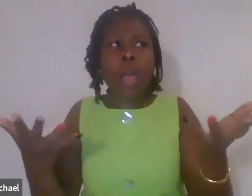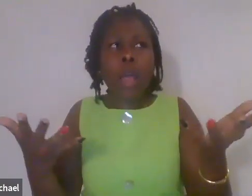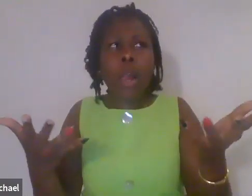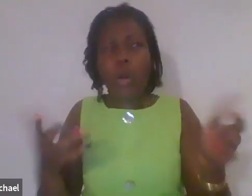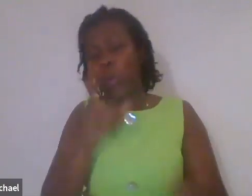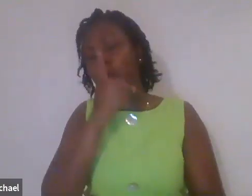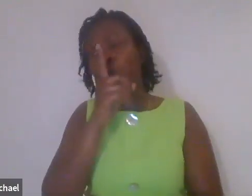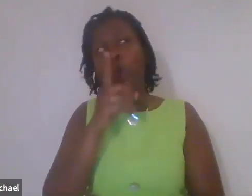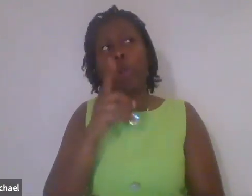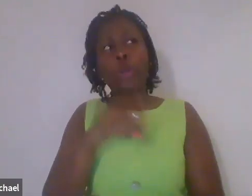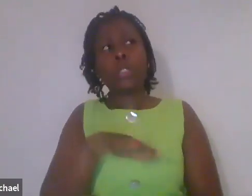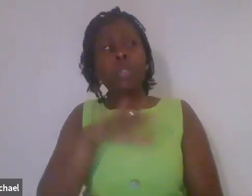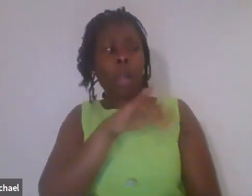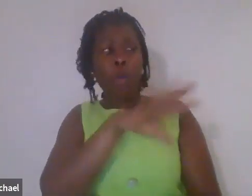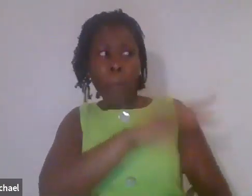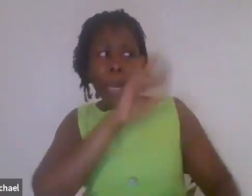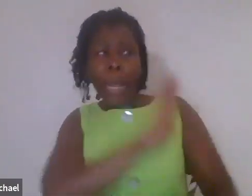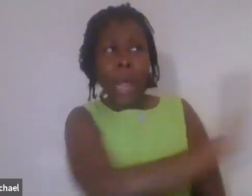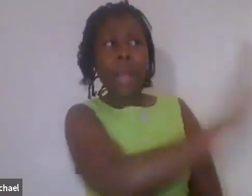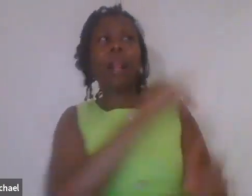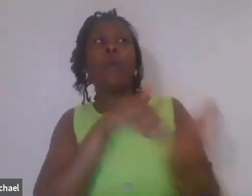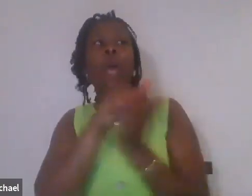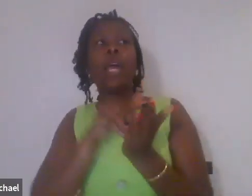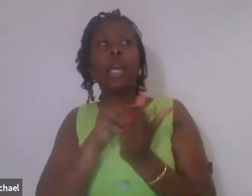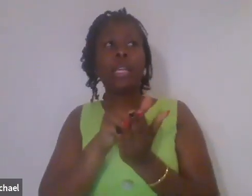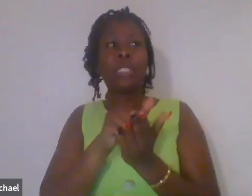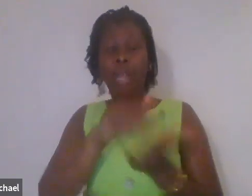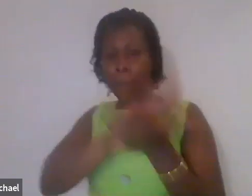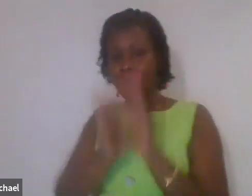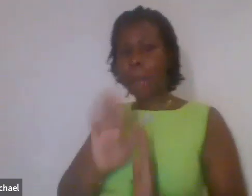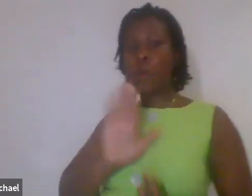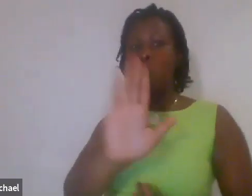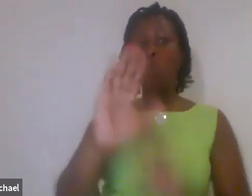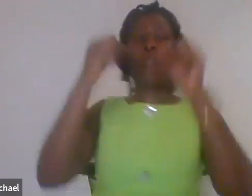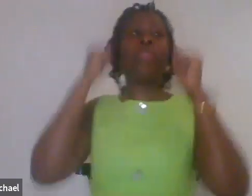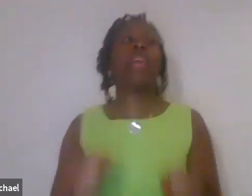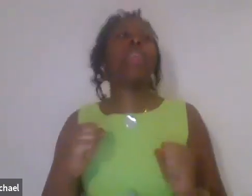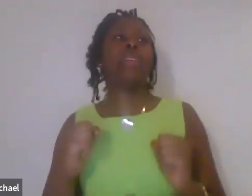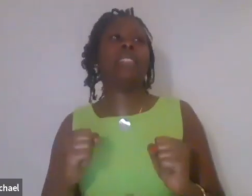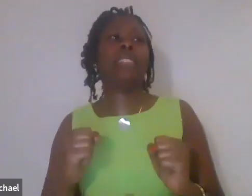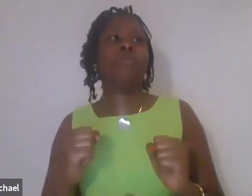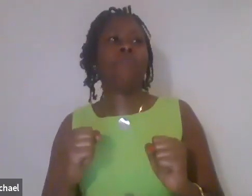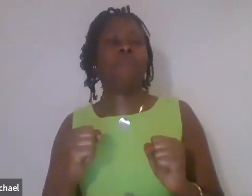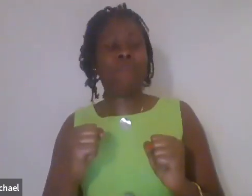find the weakness of your opponent and fix that weakness to become your strength.